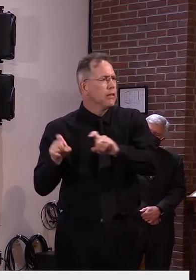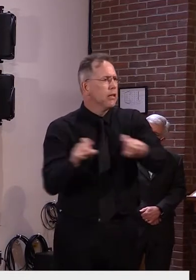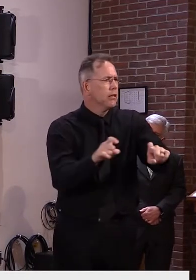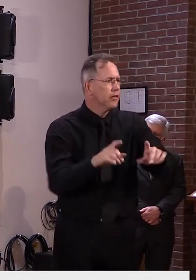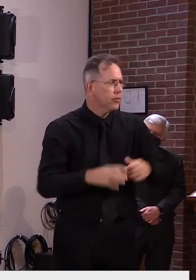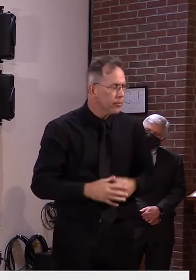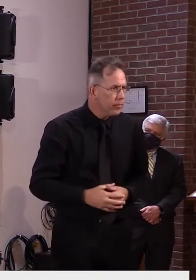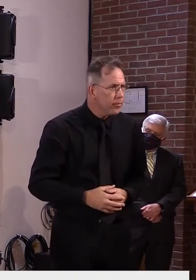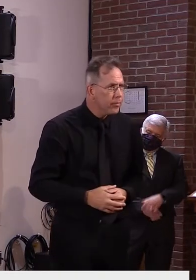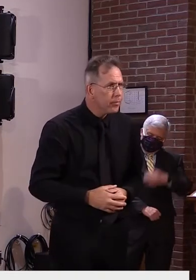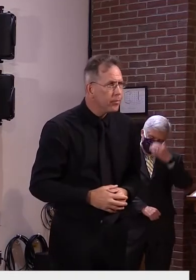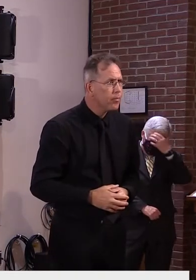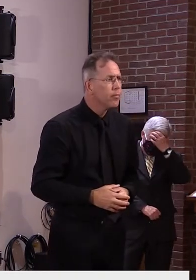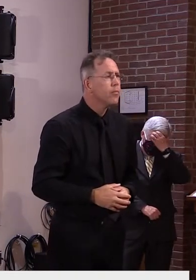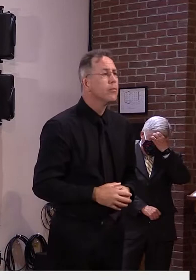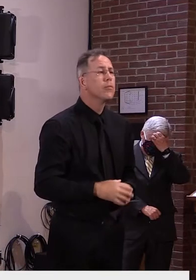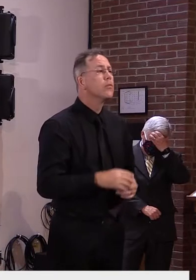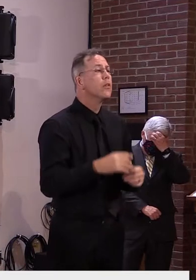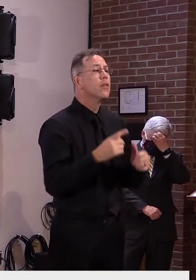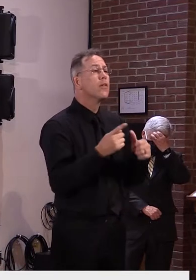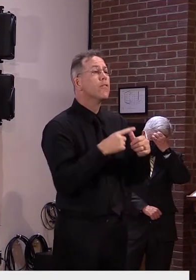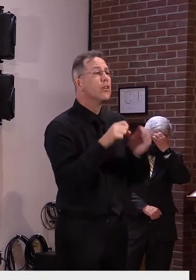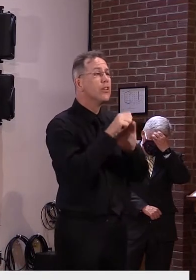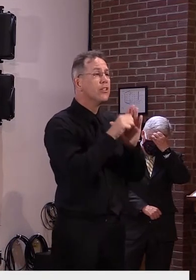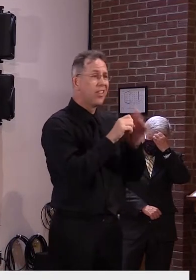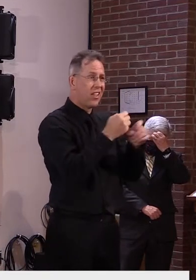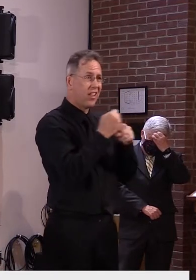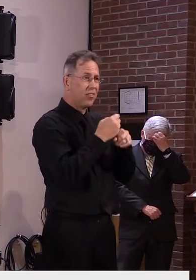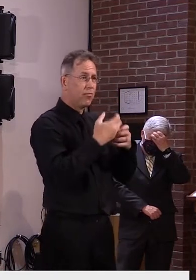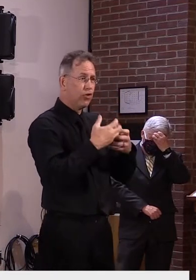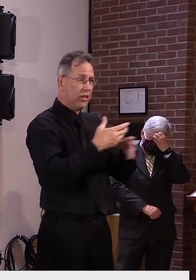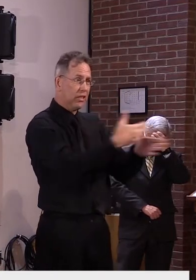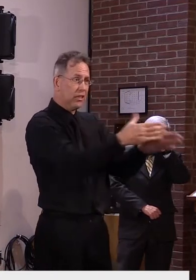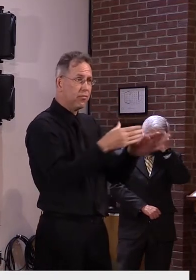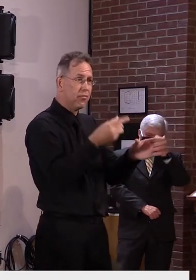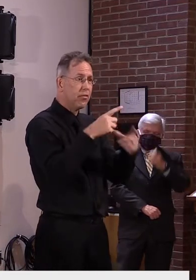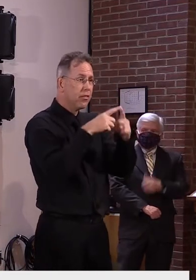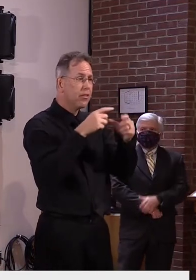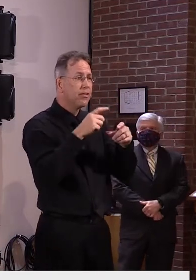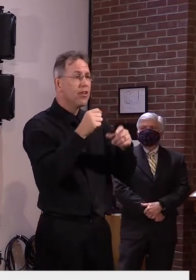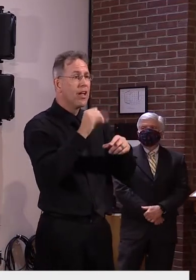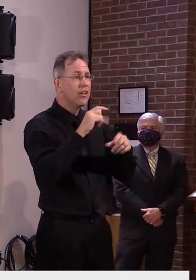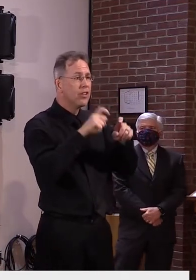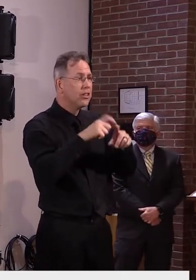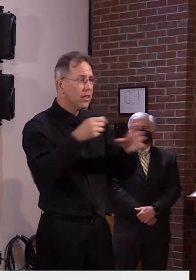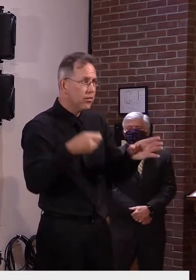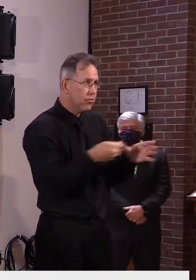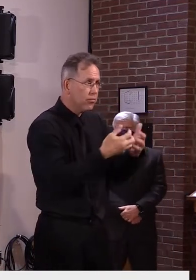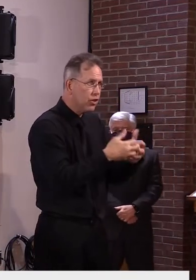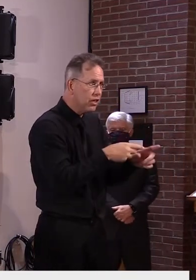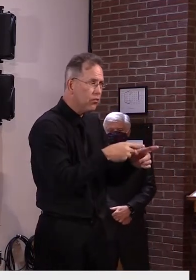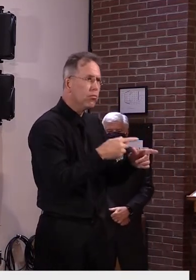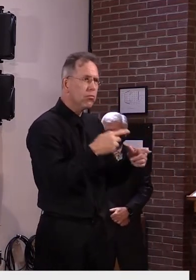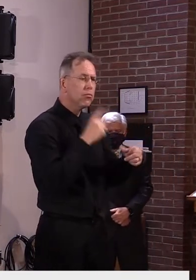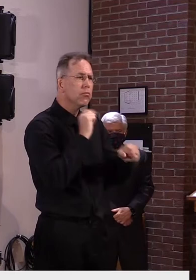first states to receive these machines for these purposes were states that were undergoing a surge in